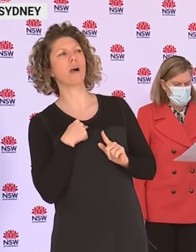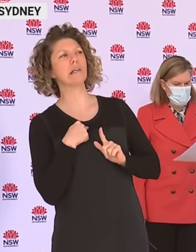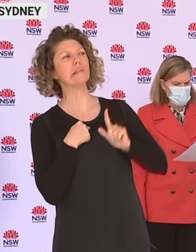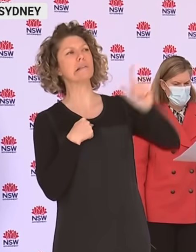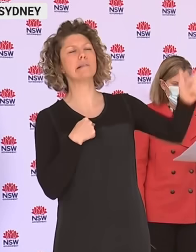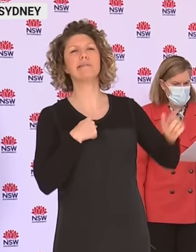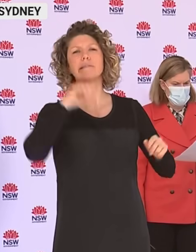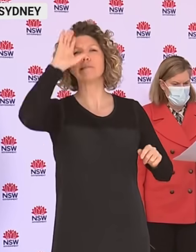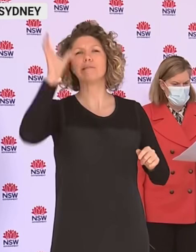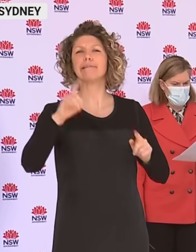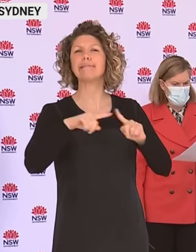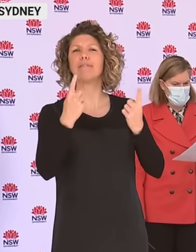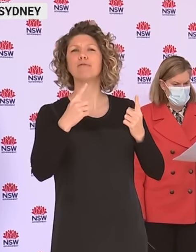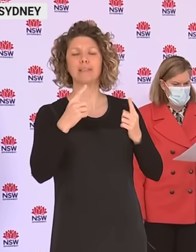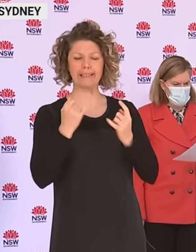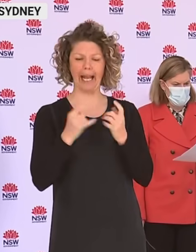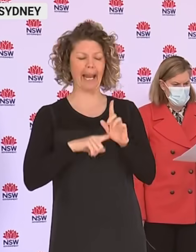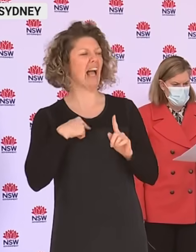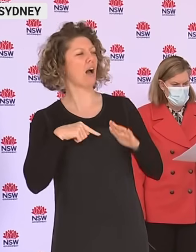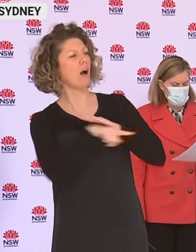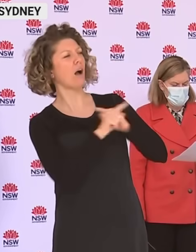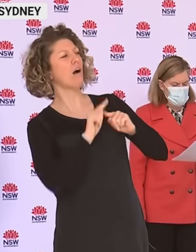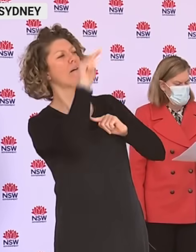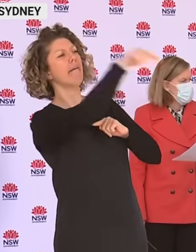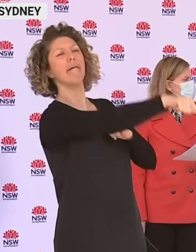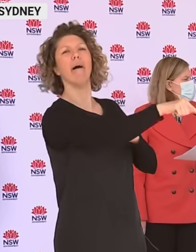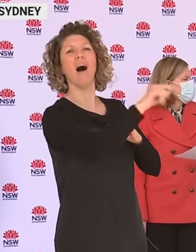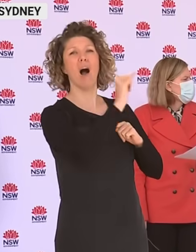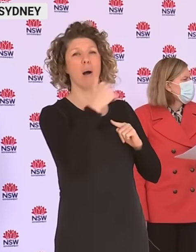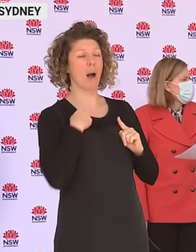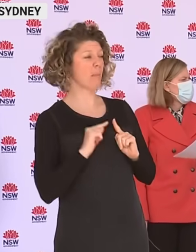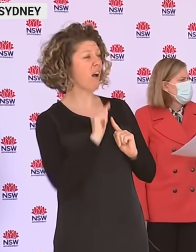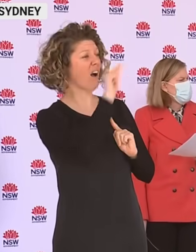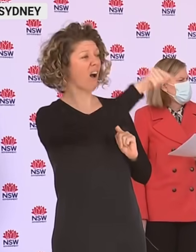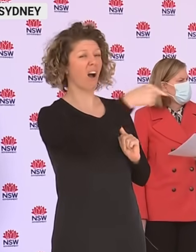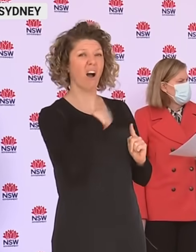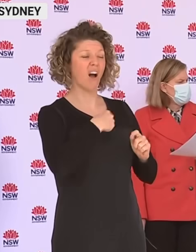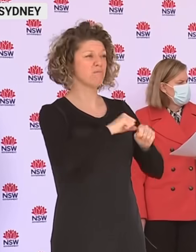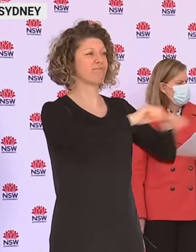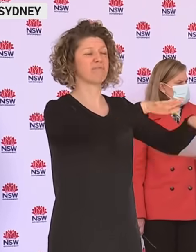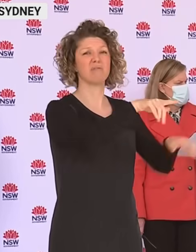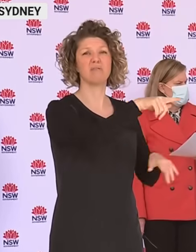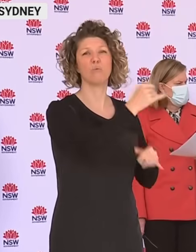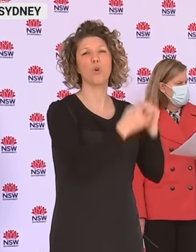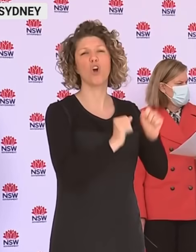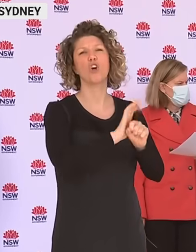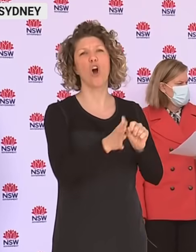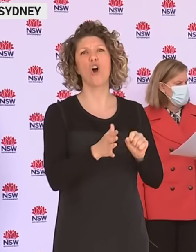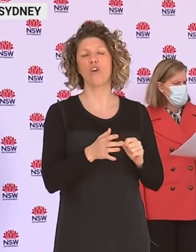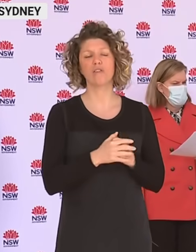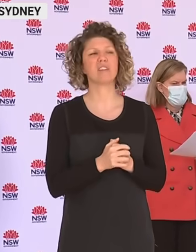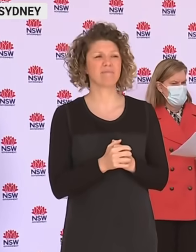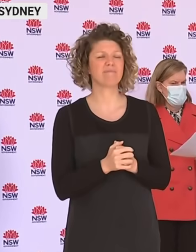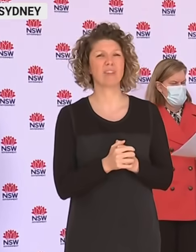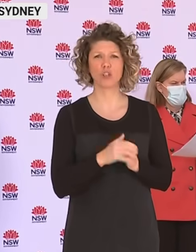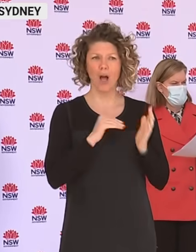done exceptionally well in not having the virus in regional New South Wales, and we've been able to keep them out of lockdown by making sure that they